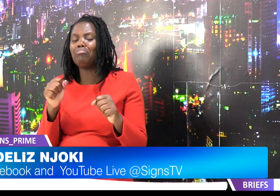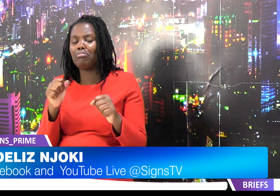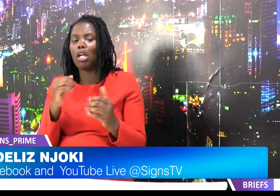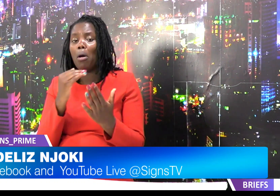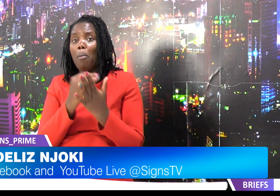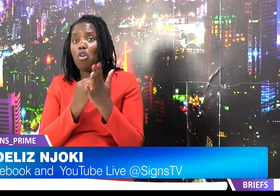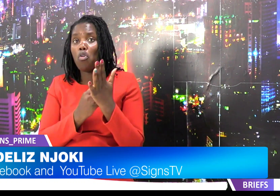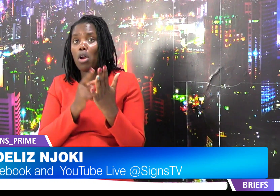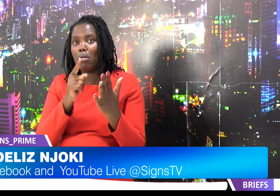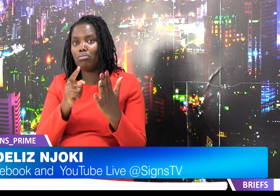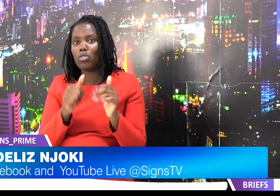program,